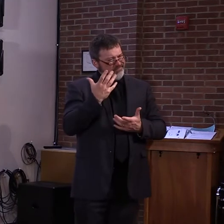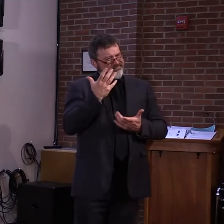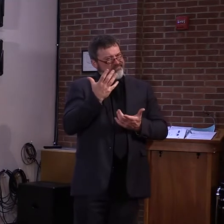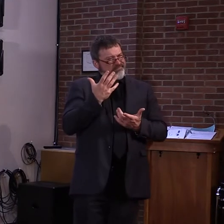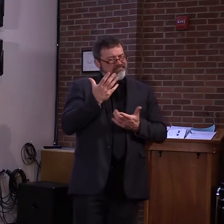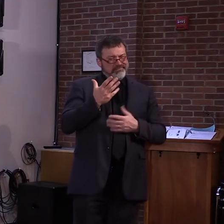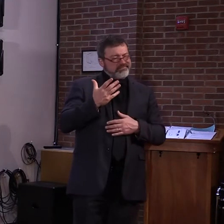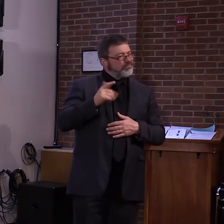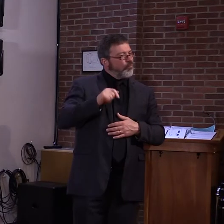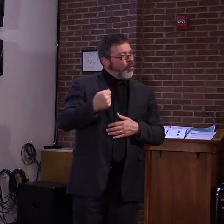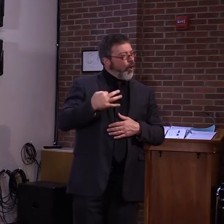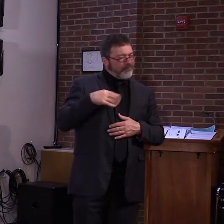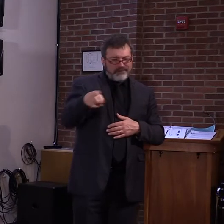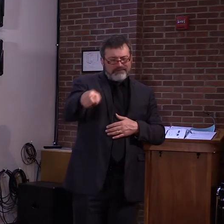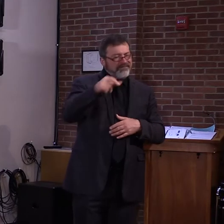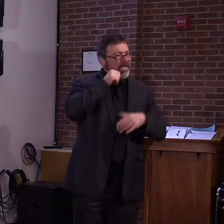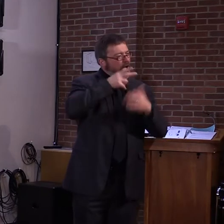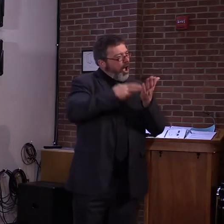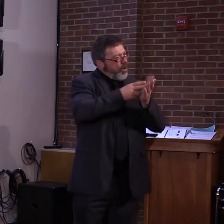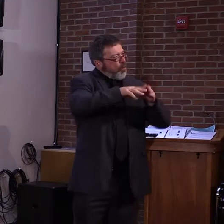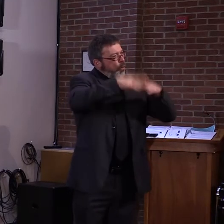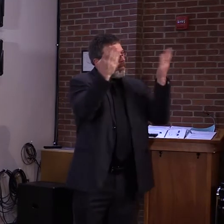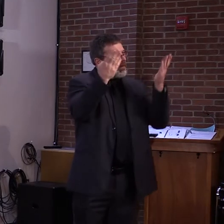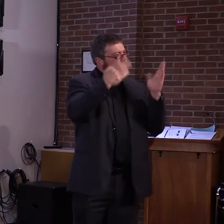whether it was kids or teachers.